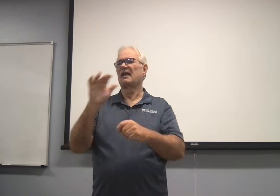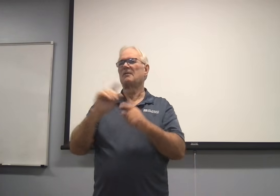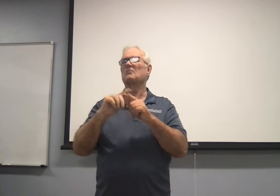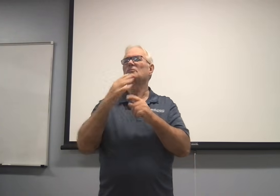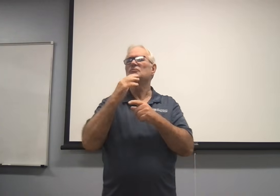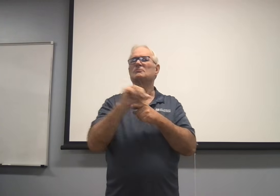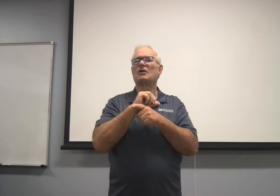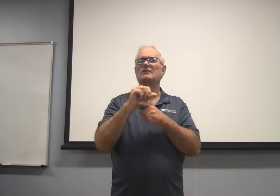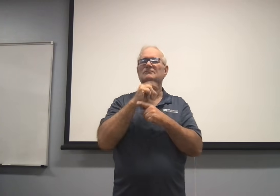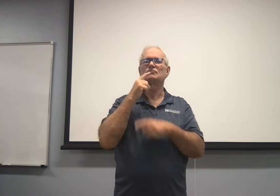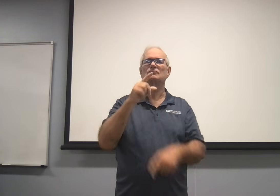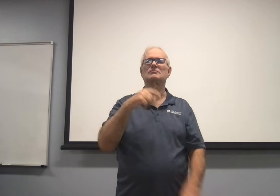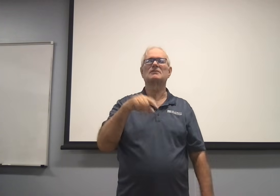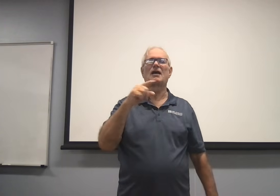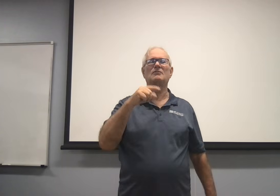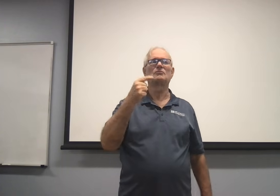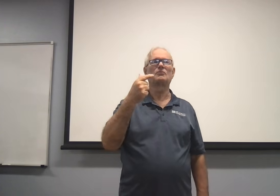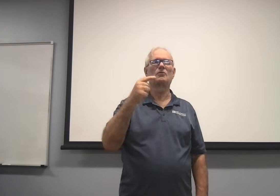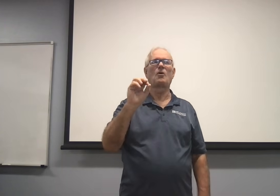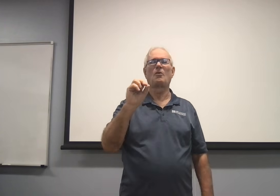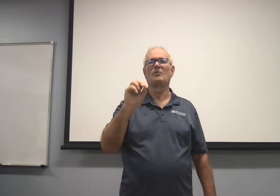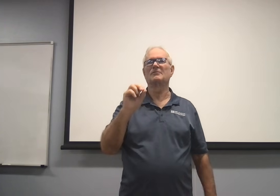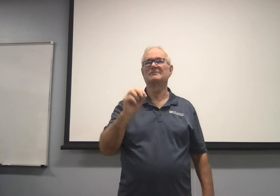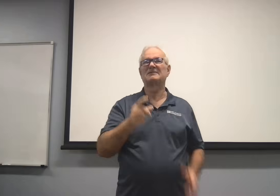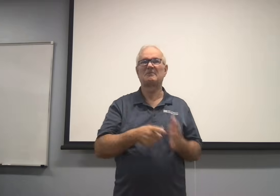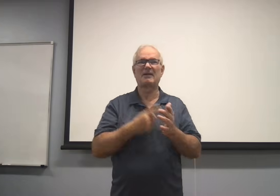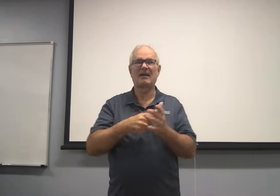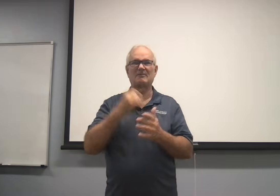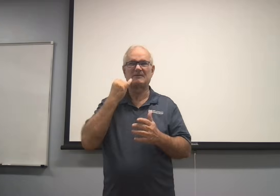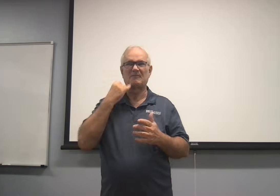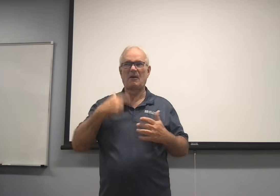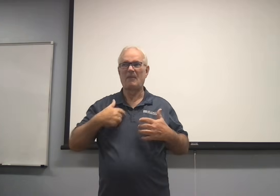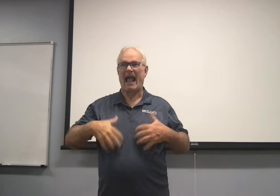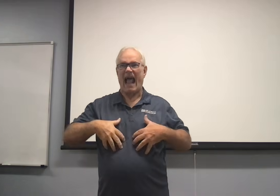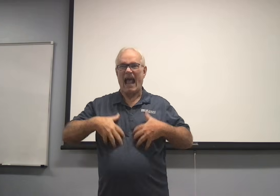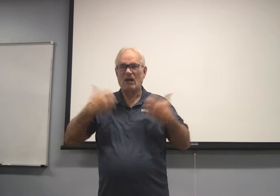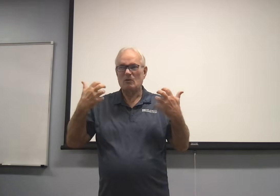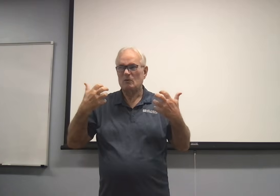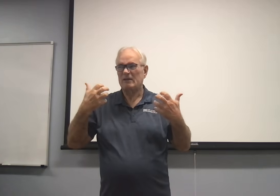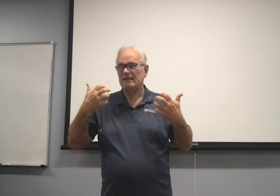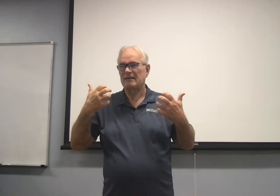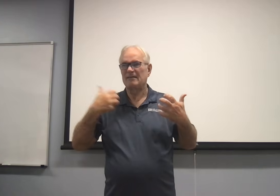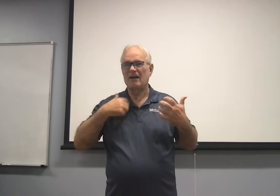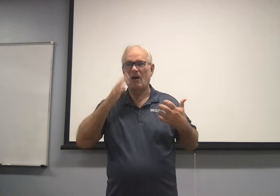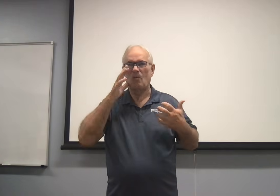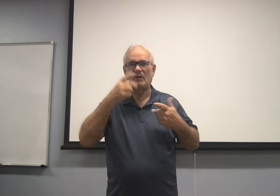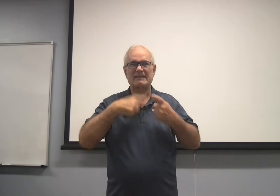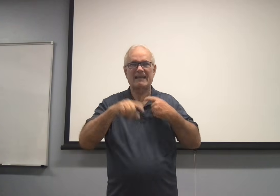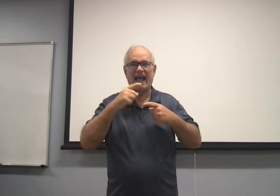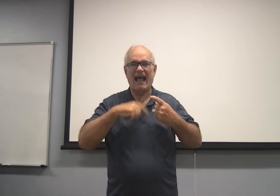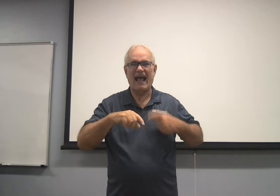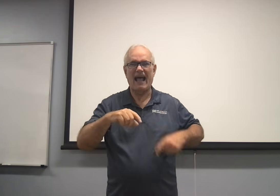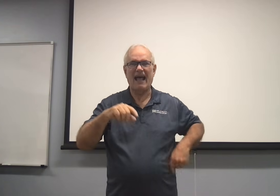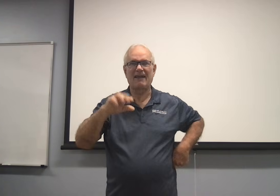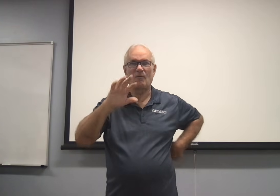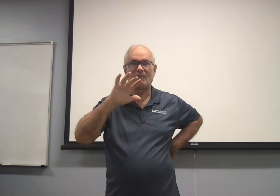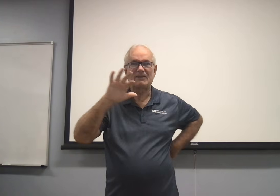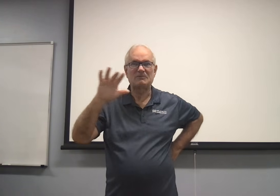sign go, but it's good practice for you to also do go as fingerspelling G-O. Like if I'm angry, if I'm really upset and I'm